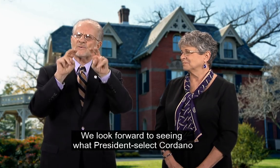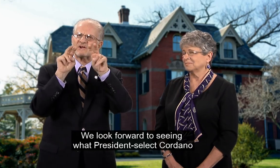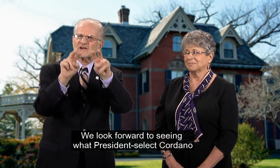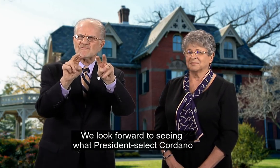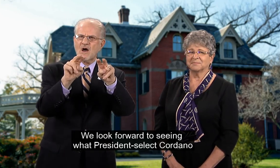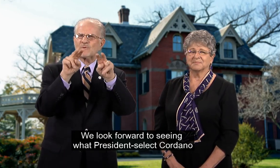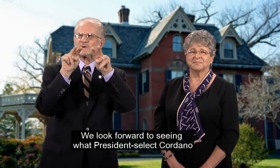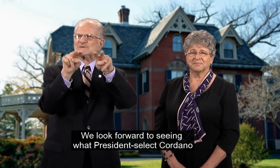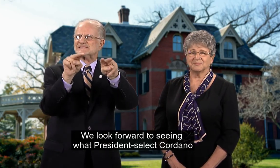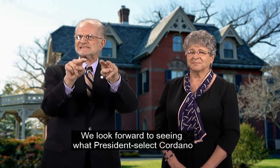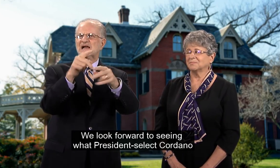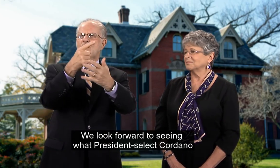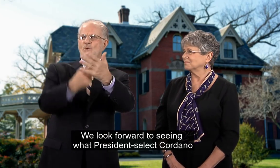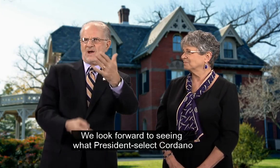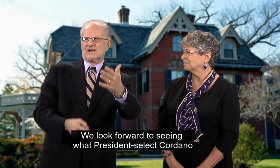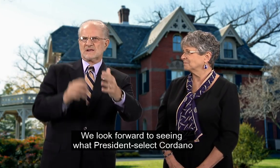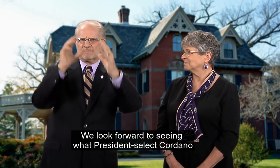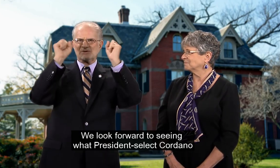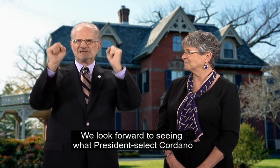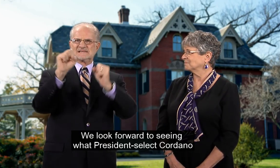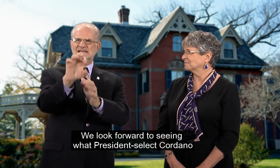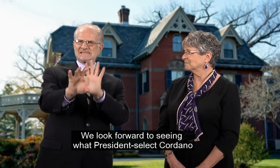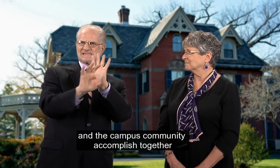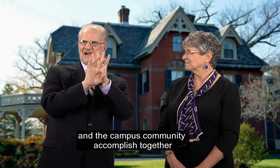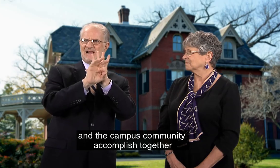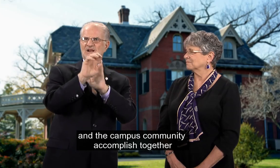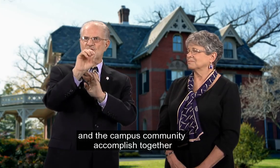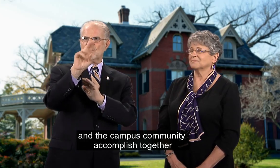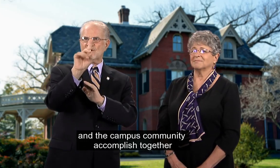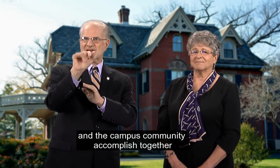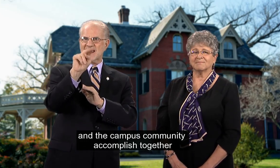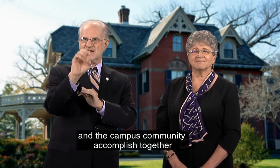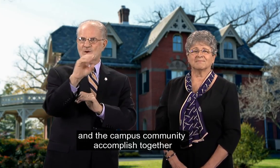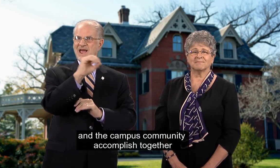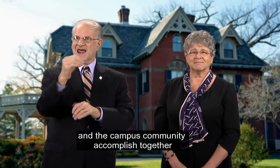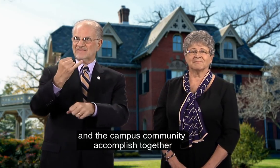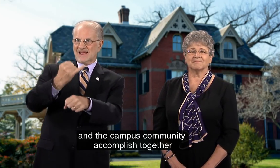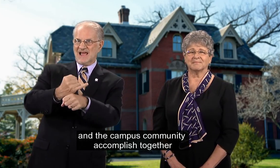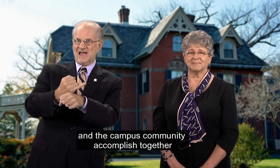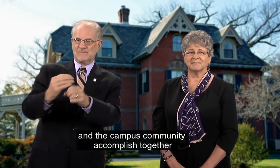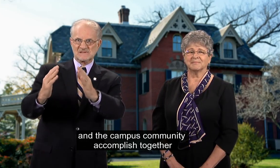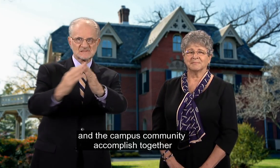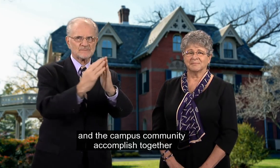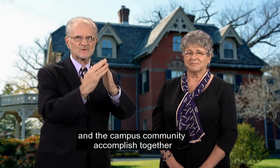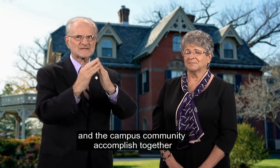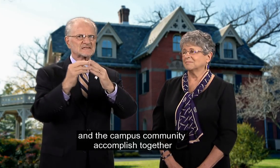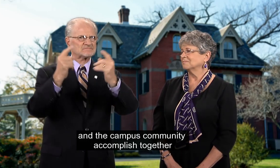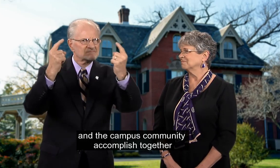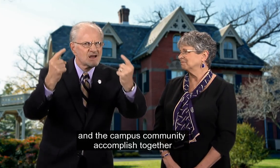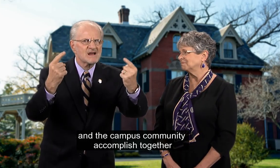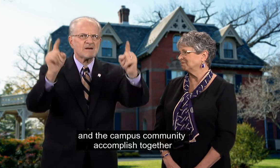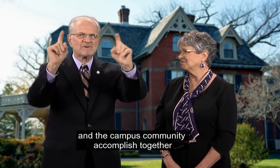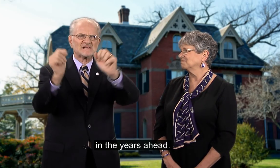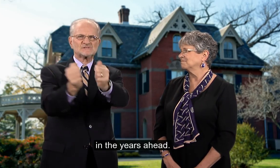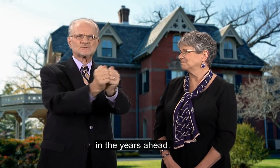look forward to seeing what President Select Cordano and the campus community accomplish together